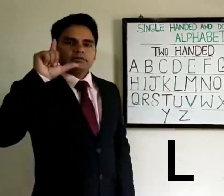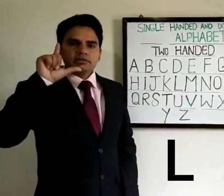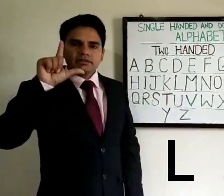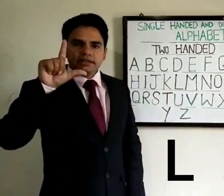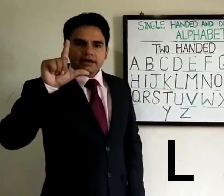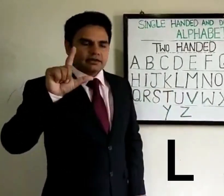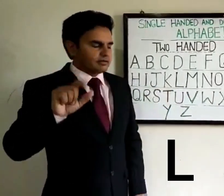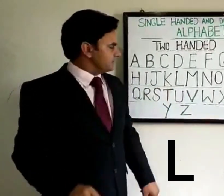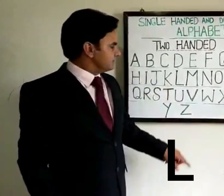L,